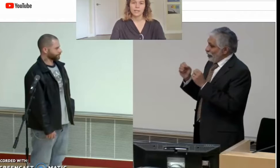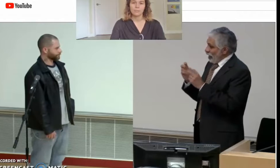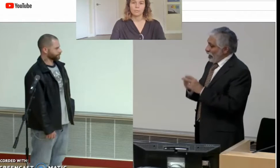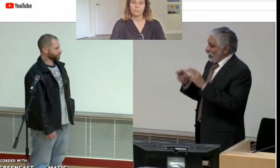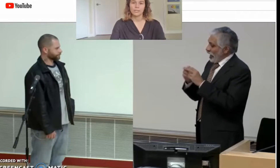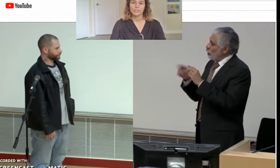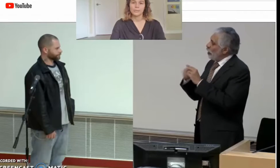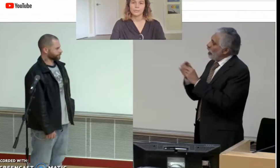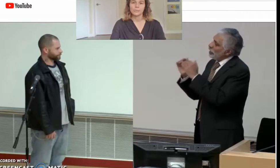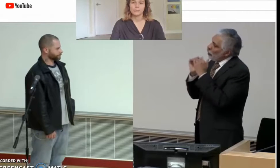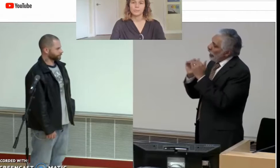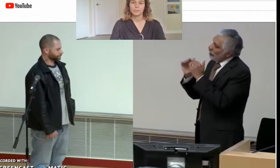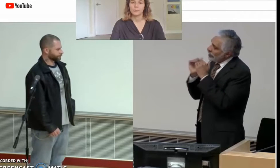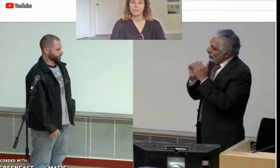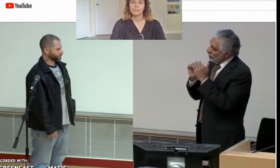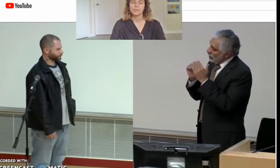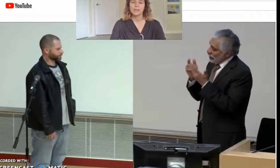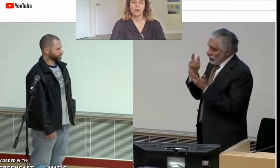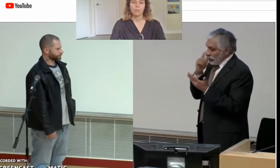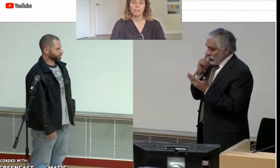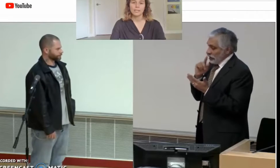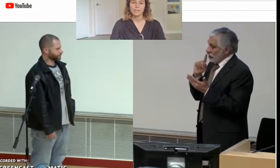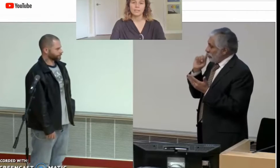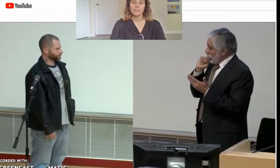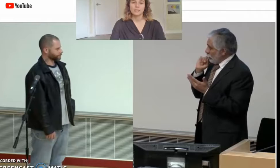that required two important points: equality,